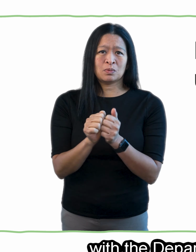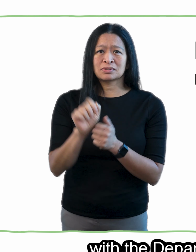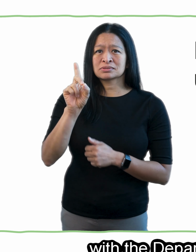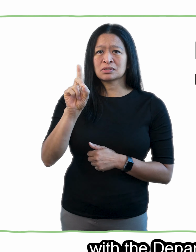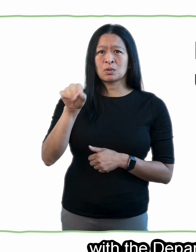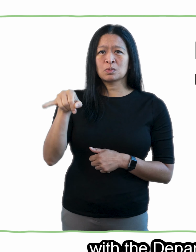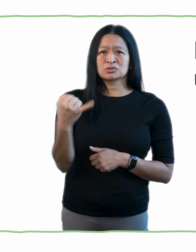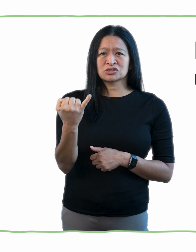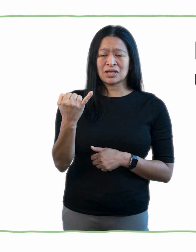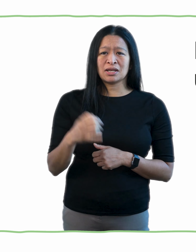Justice.